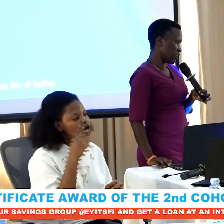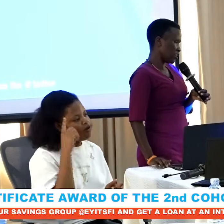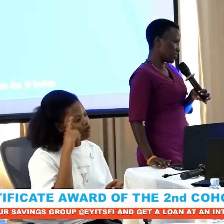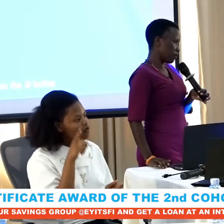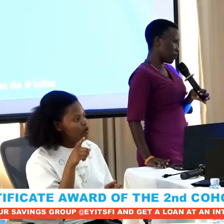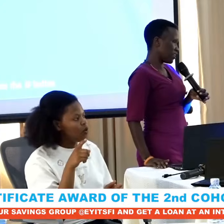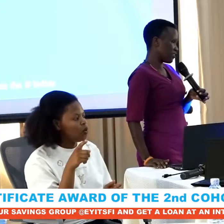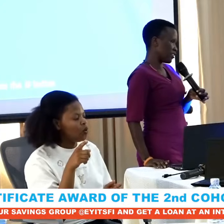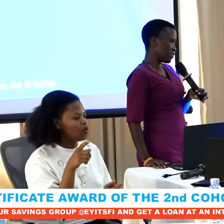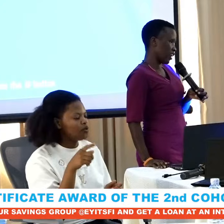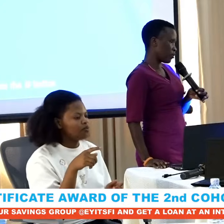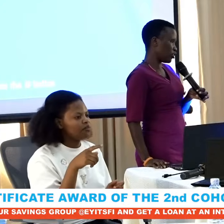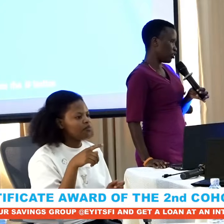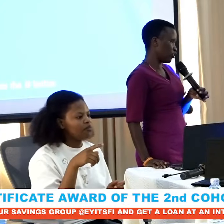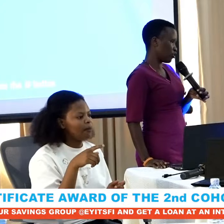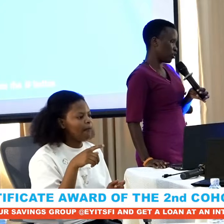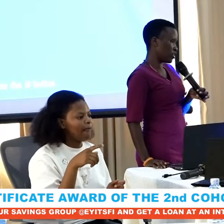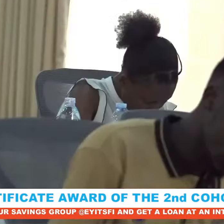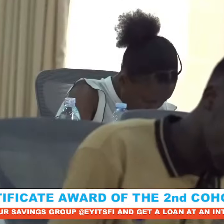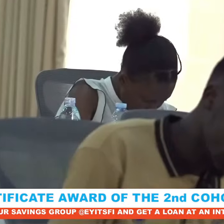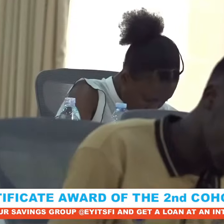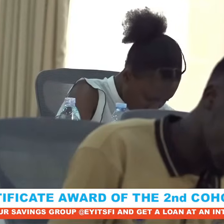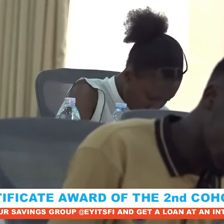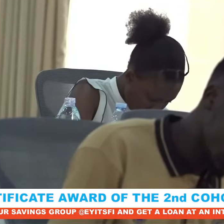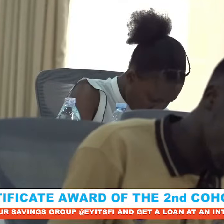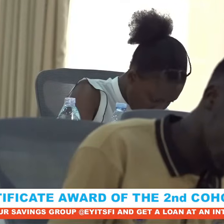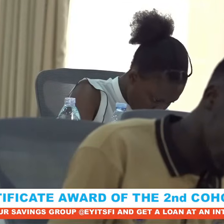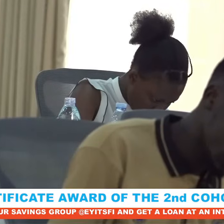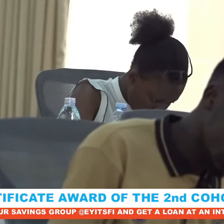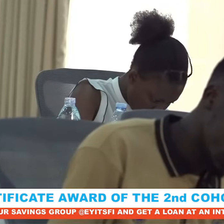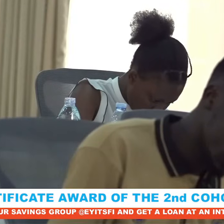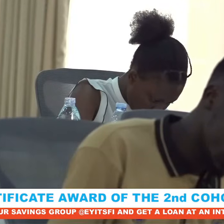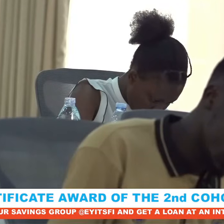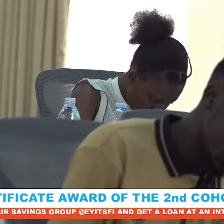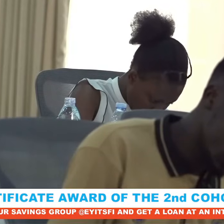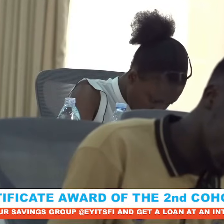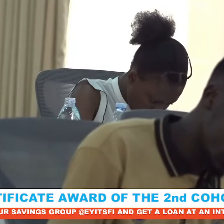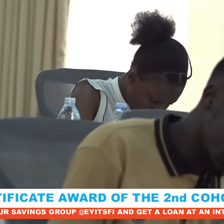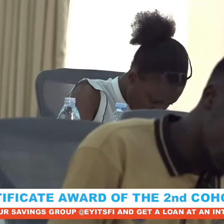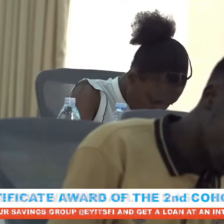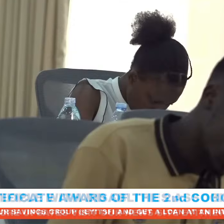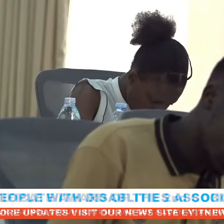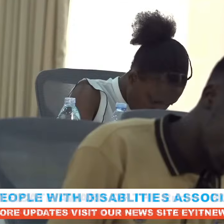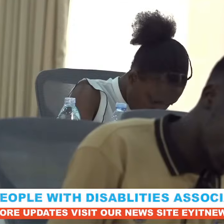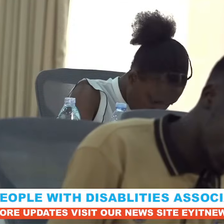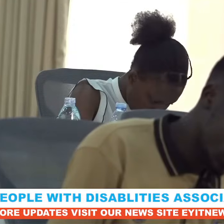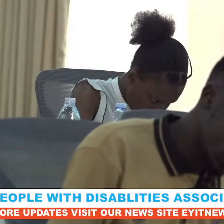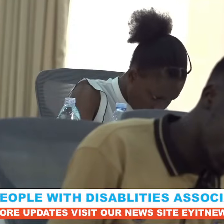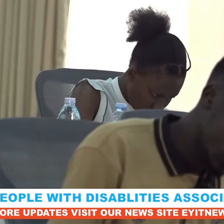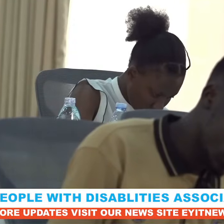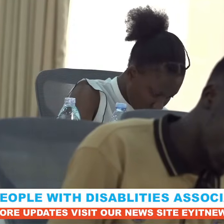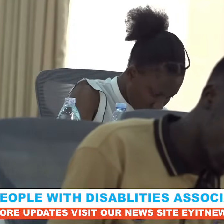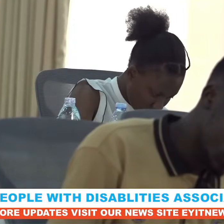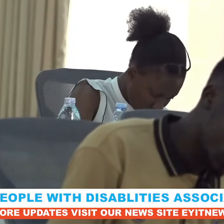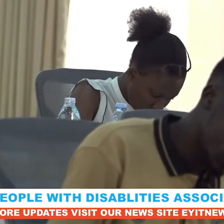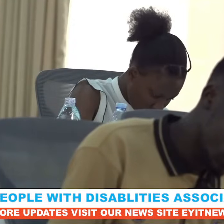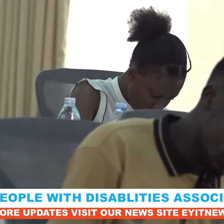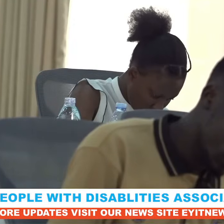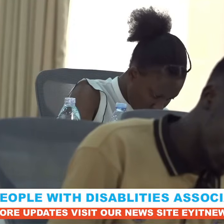A disability is a condition that limits anyone in performing the